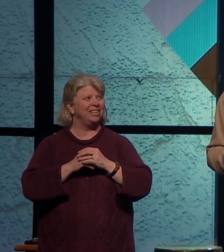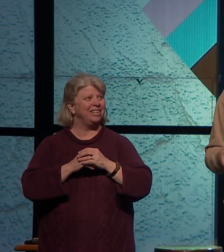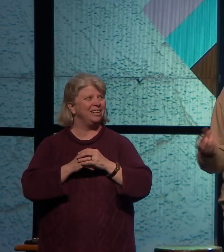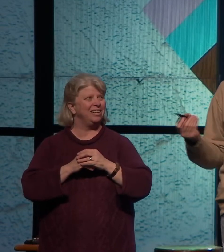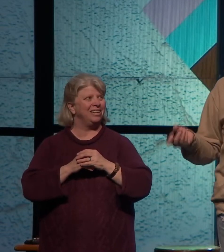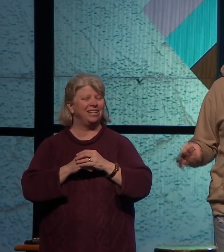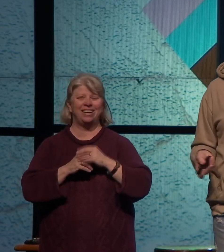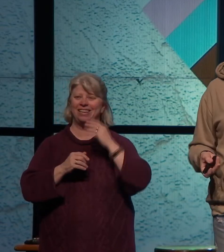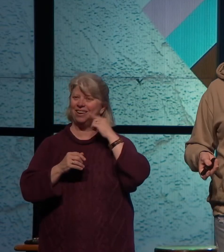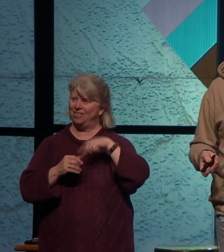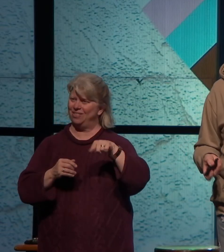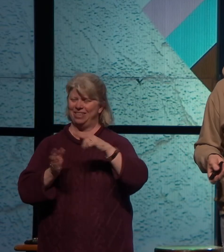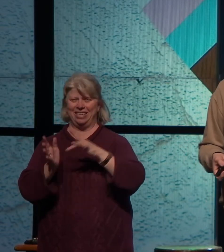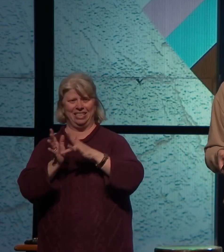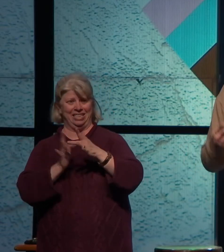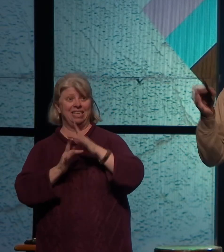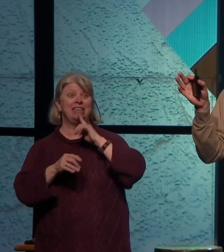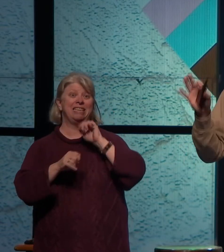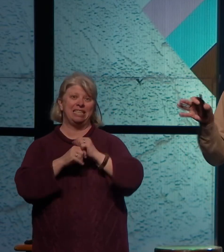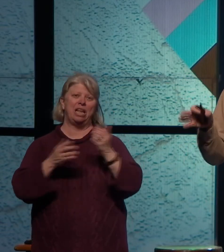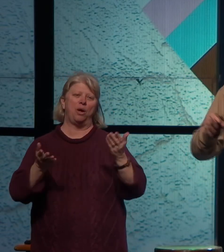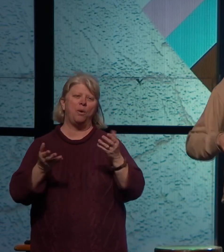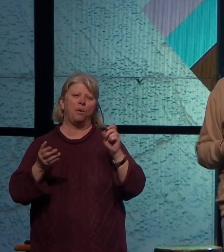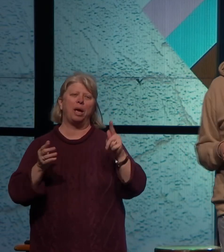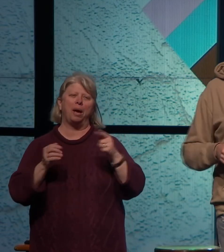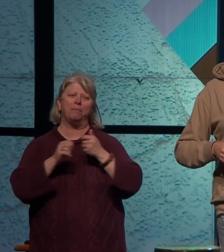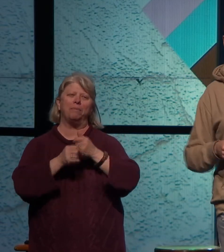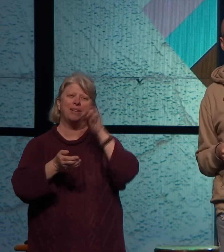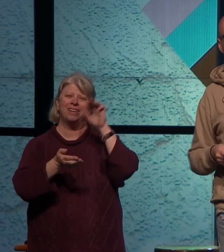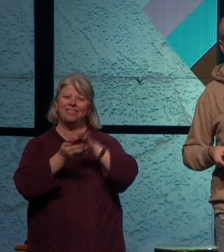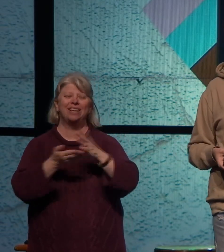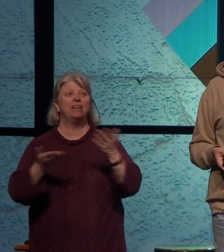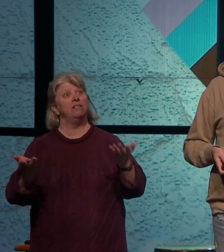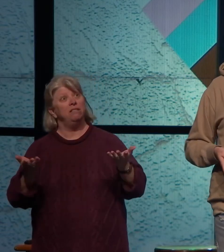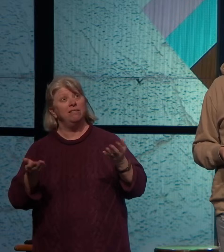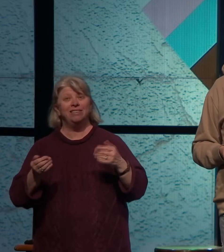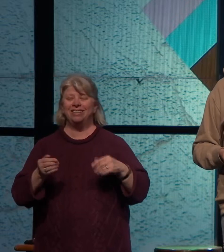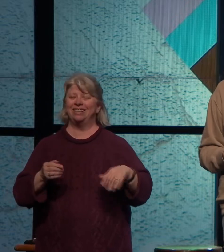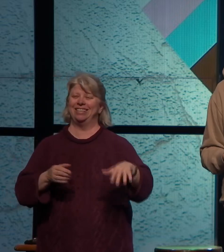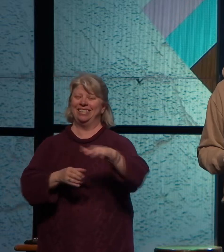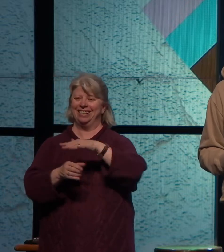and I know some of you are like, Jesus is here. I'm like, okay, but go with me on this. Like, we